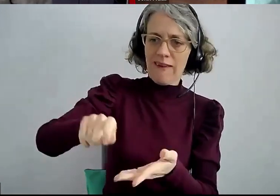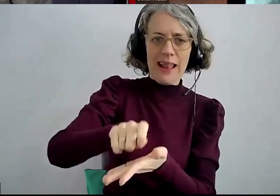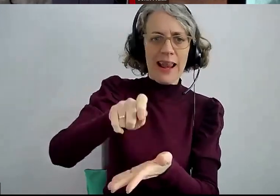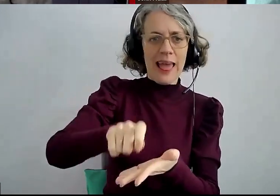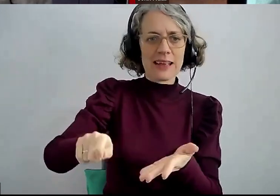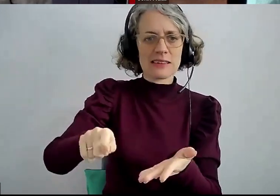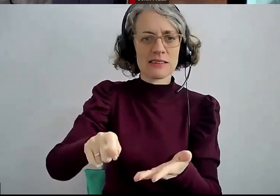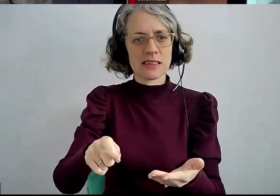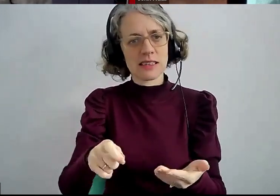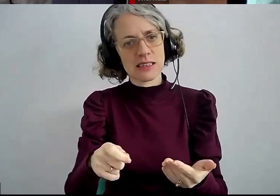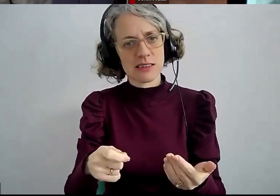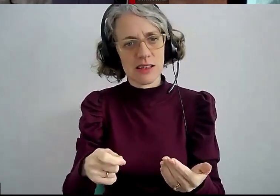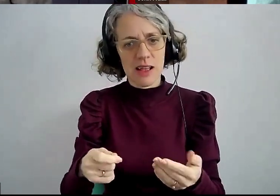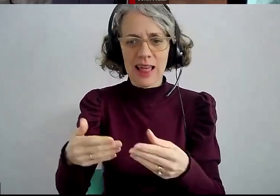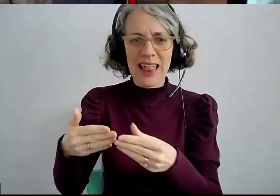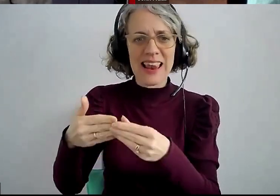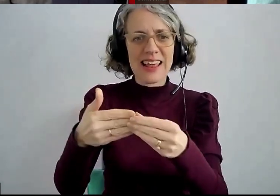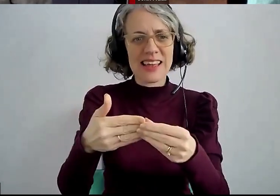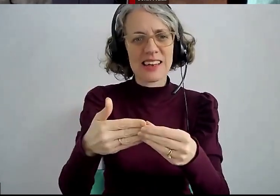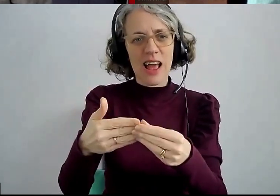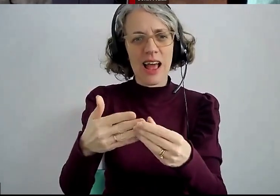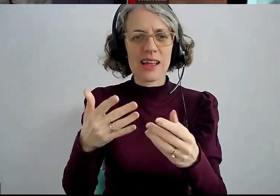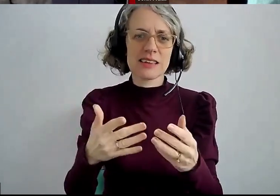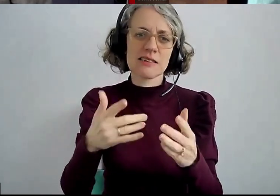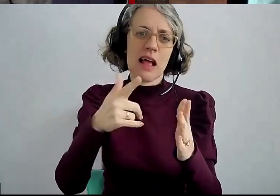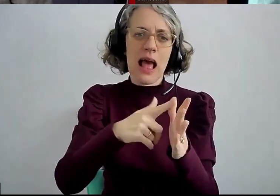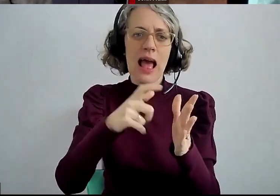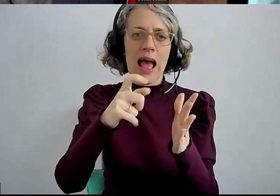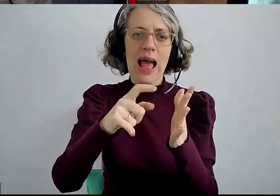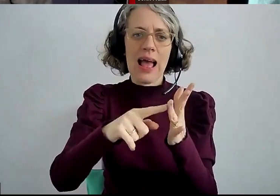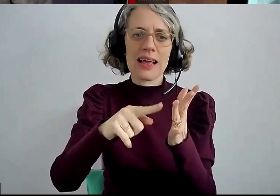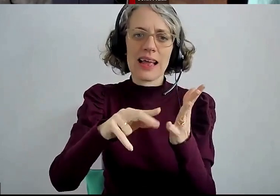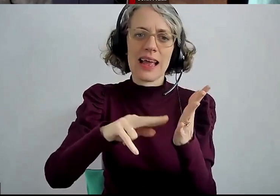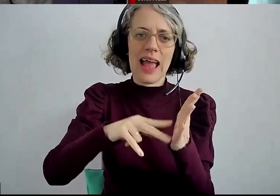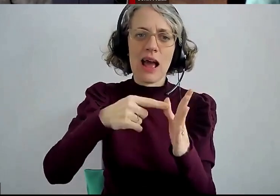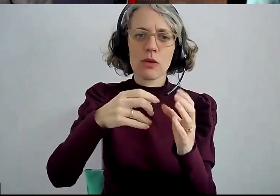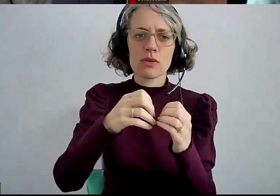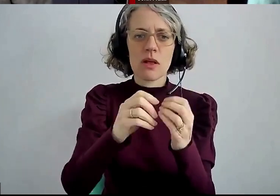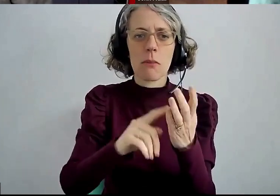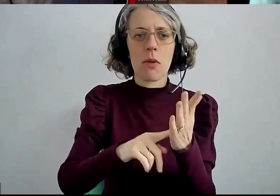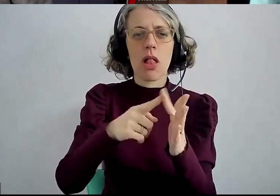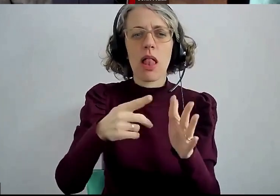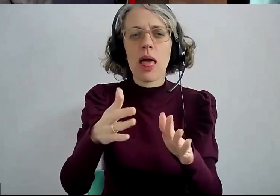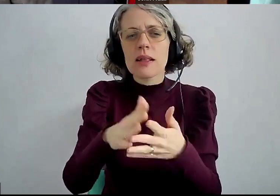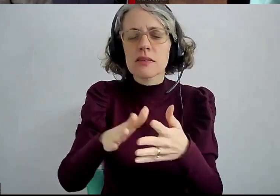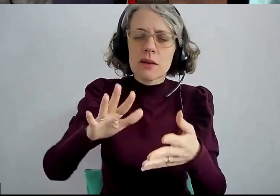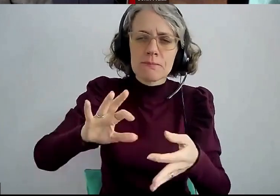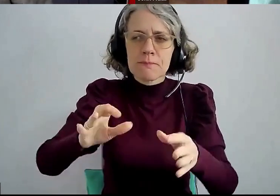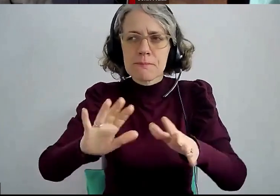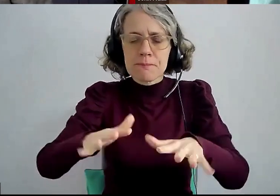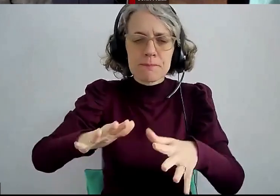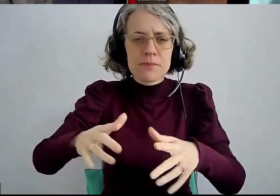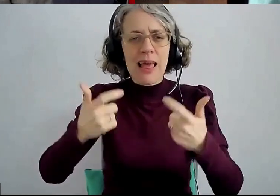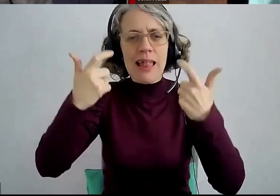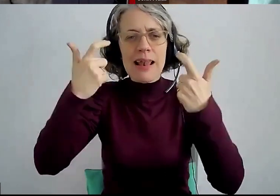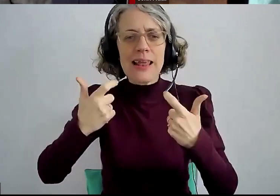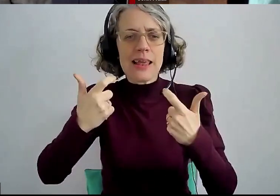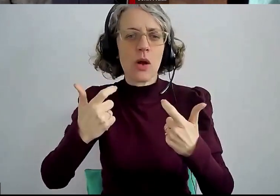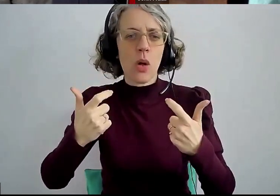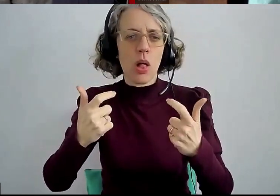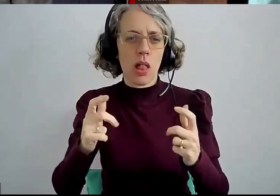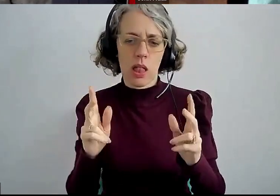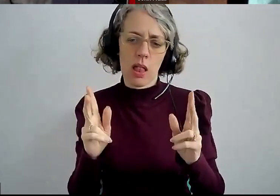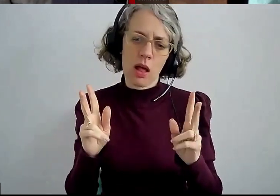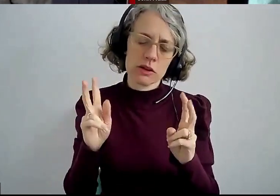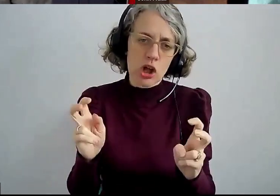accountable, which is a quasi-legal term. That means they're the ones that get the sack or